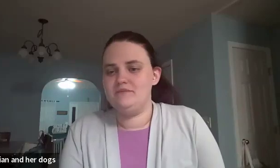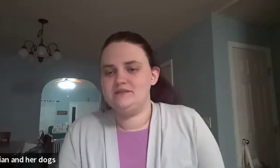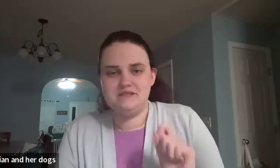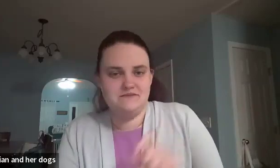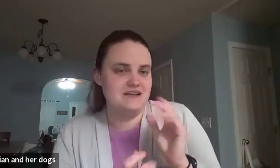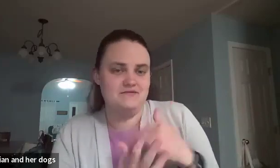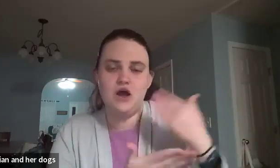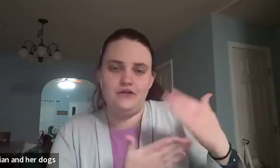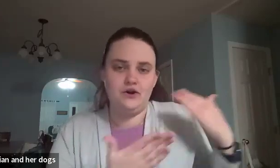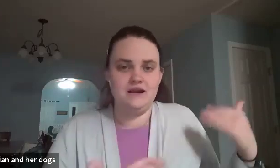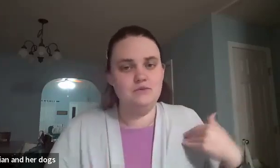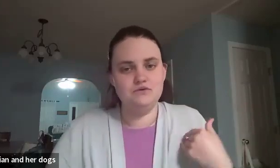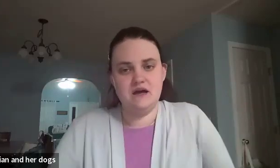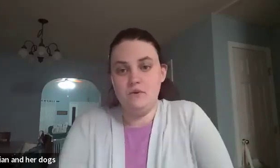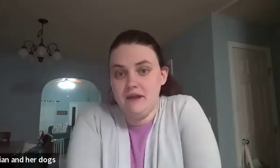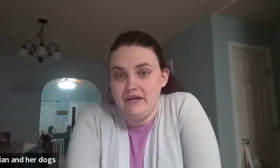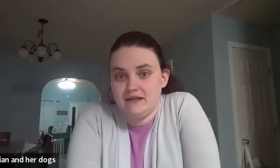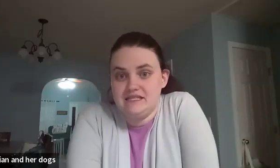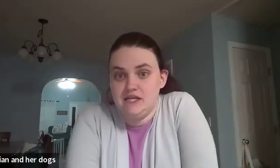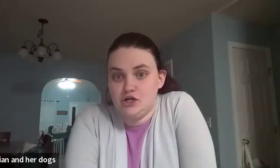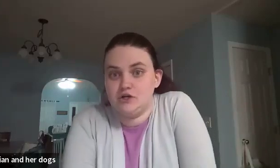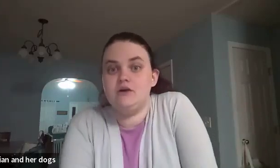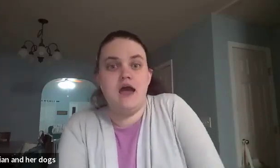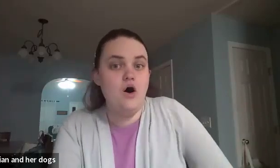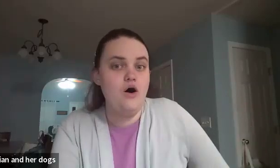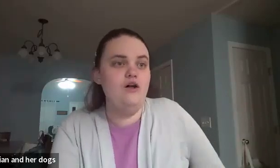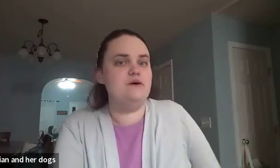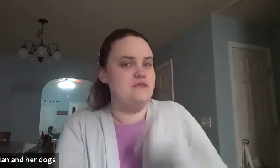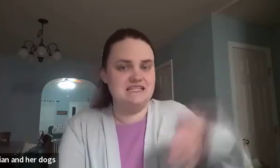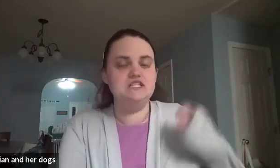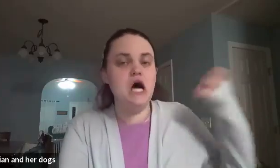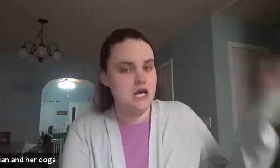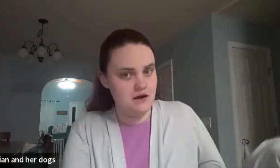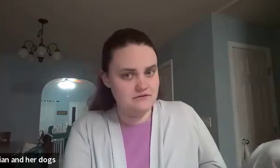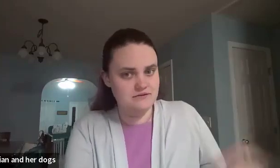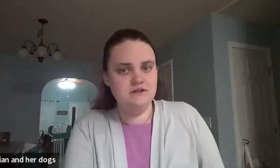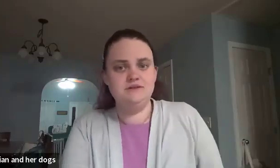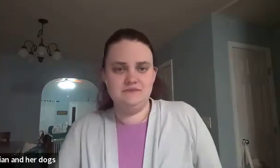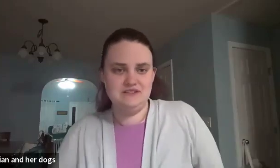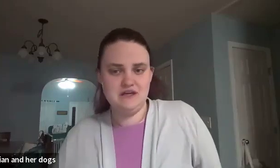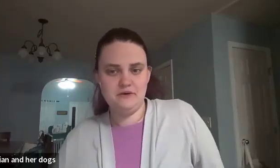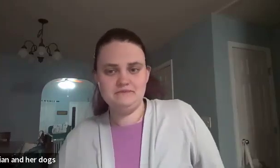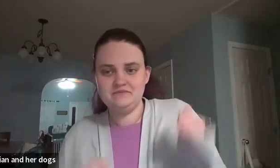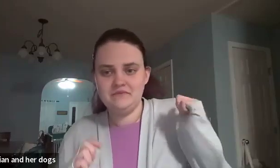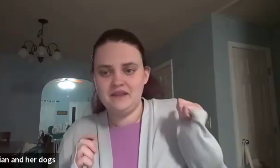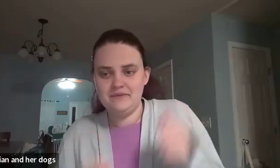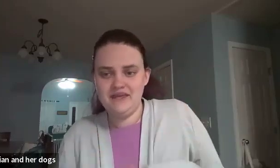a specific sign for other animals that we maybe not see here at all, but they see a ton of. So, but